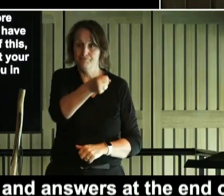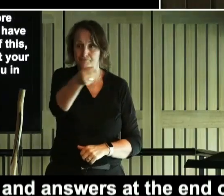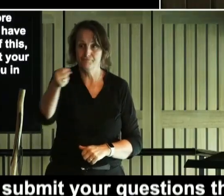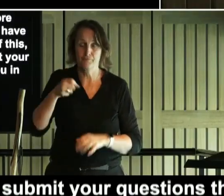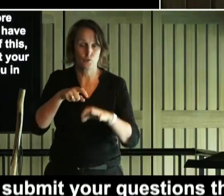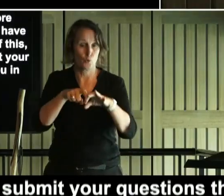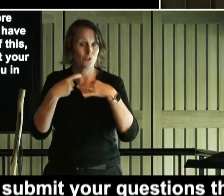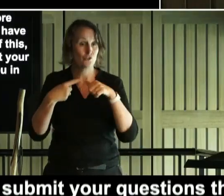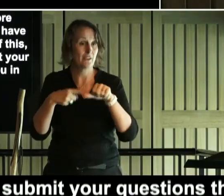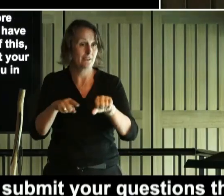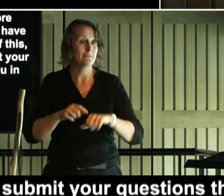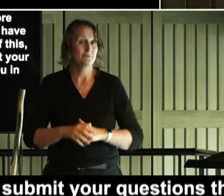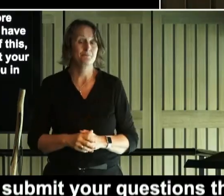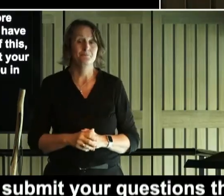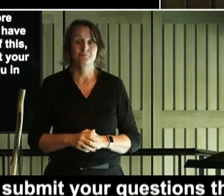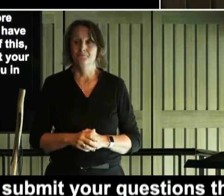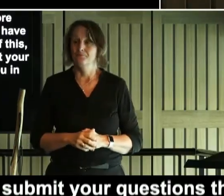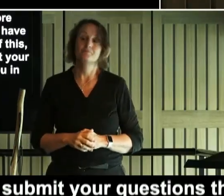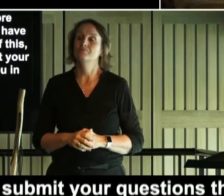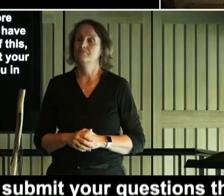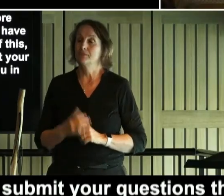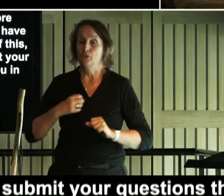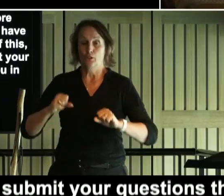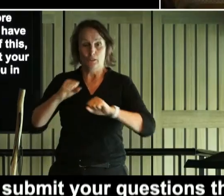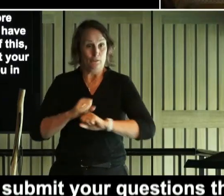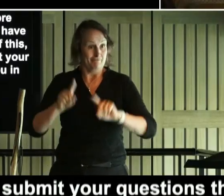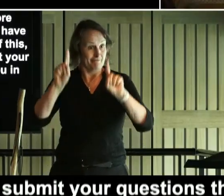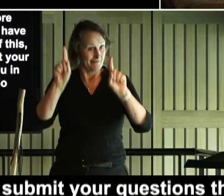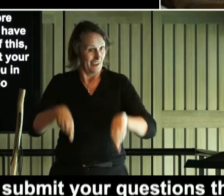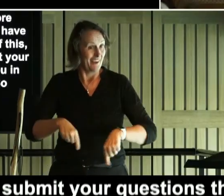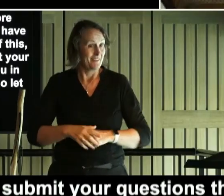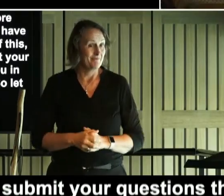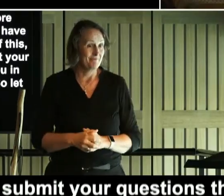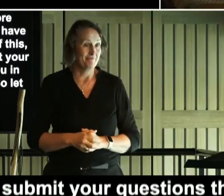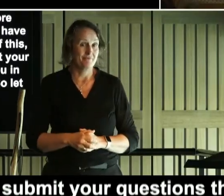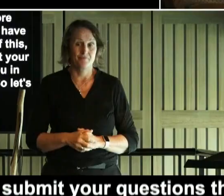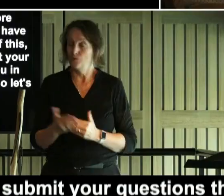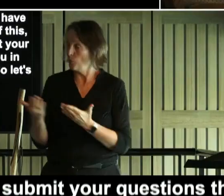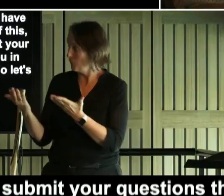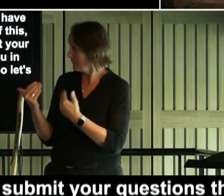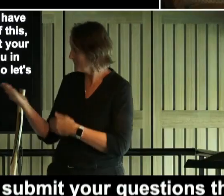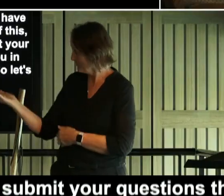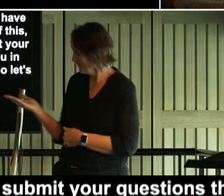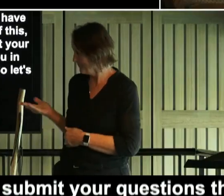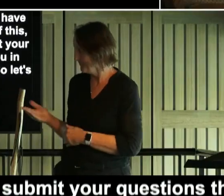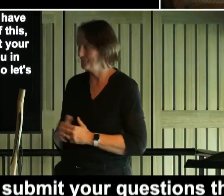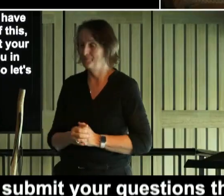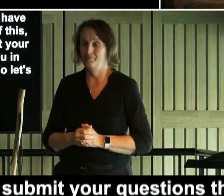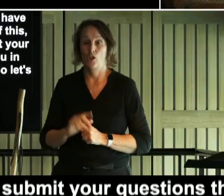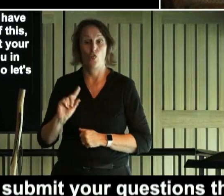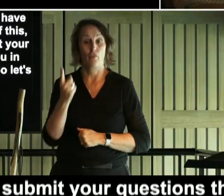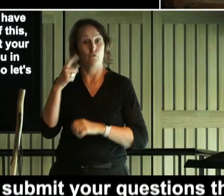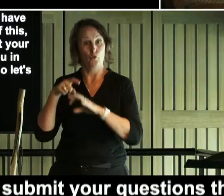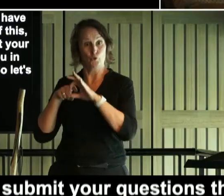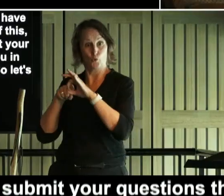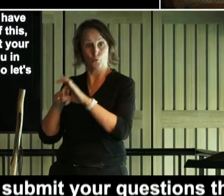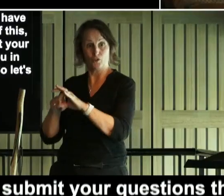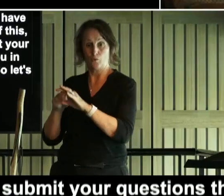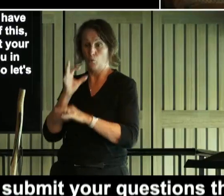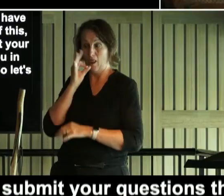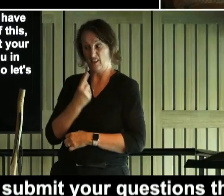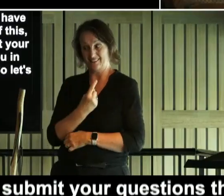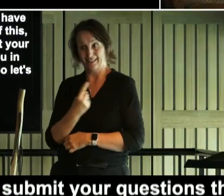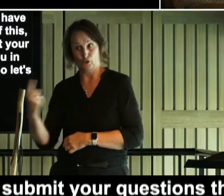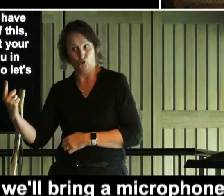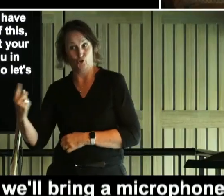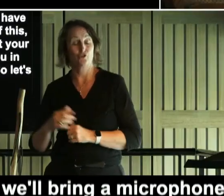to you. So let's dive in. Welcome, panel. And our first question, I'm asking each